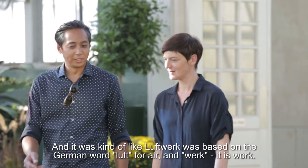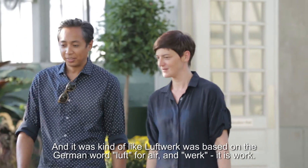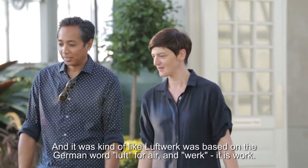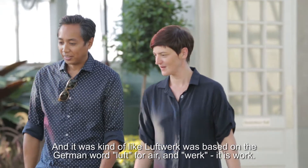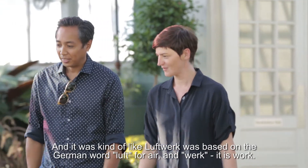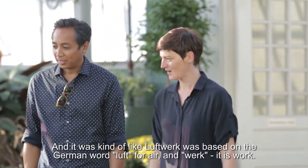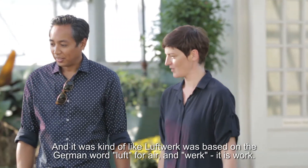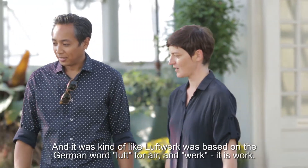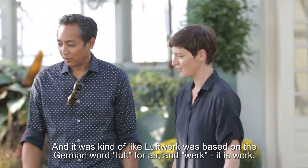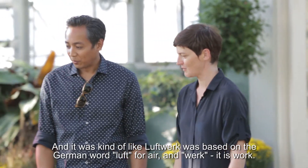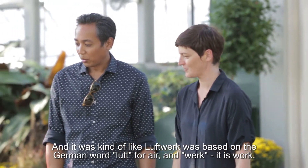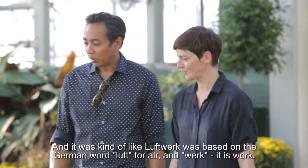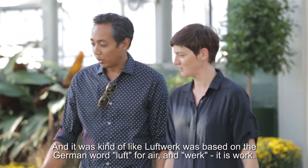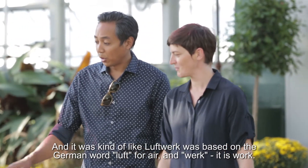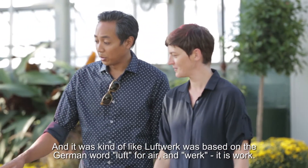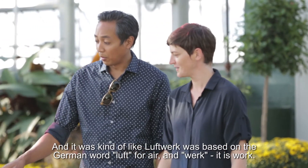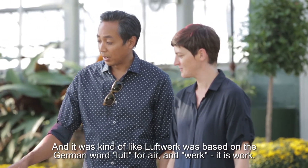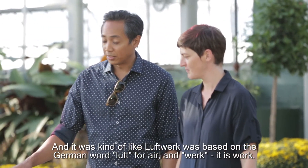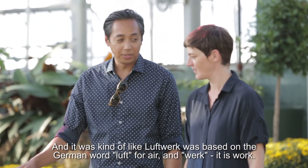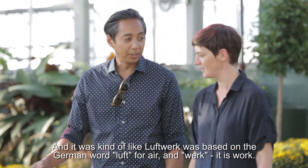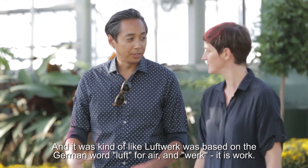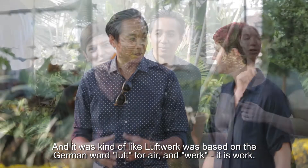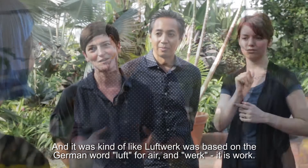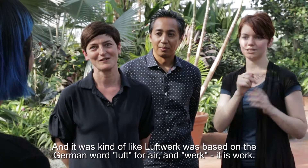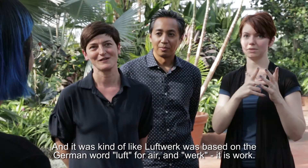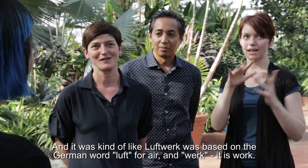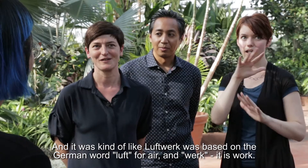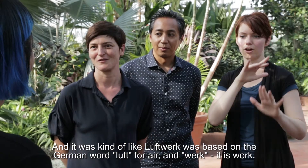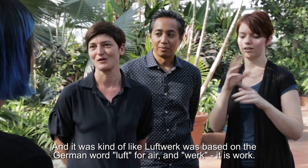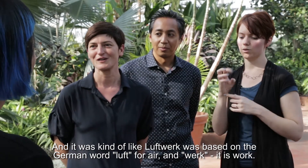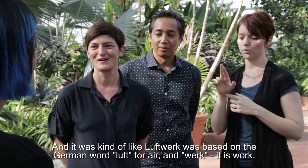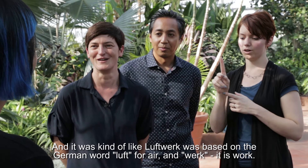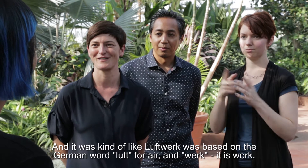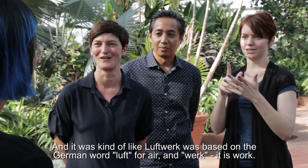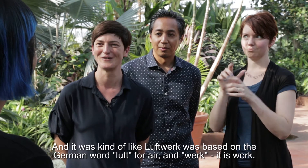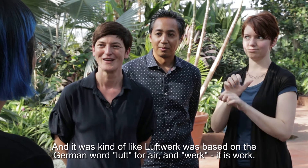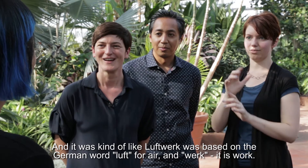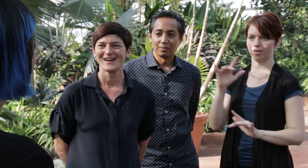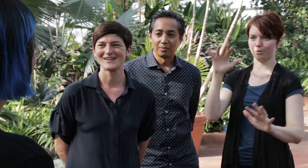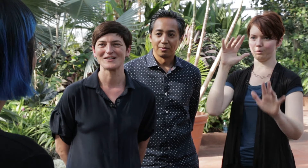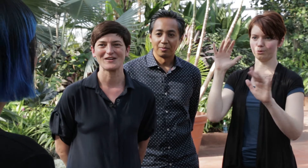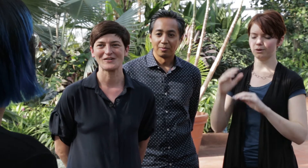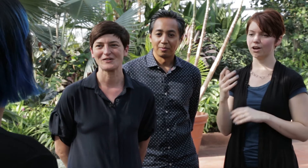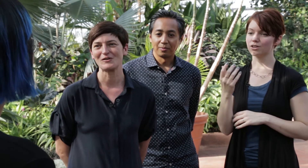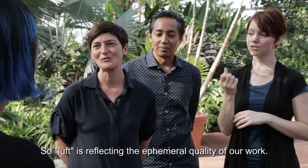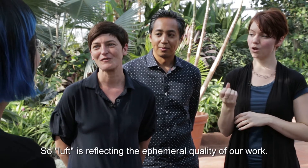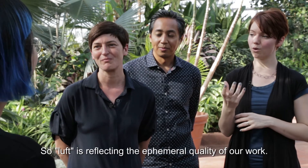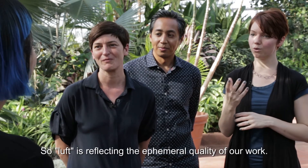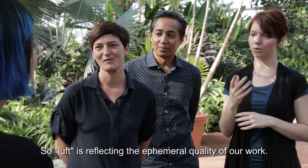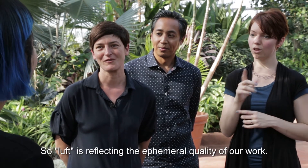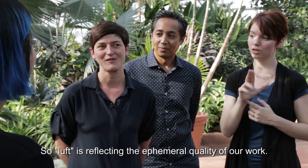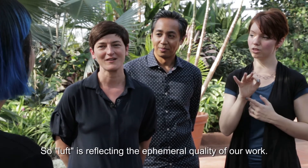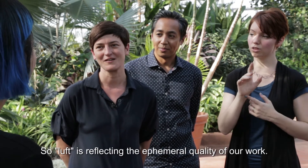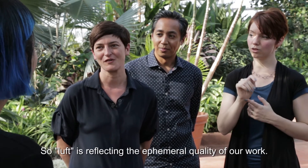like Luftwerk is based on the German word Luft for air, and Werk, it is work. And Luft